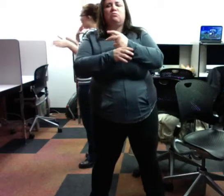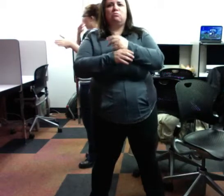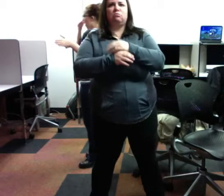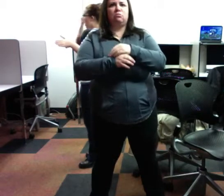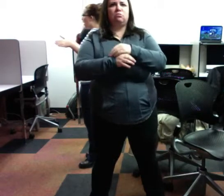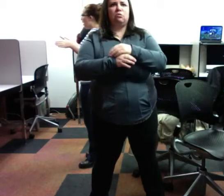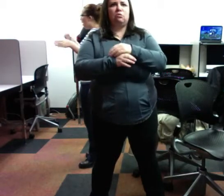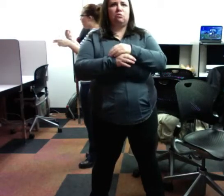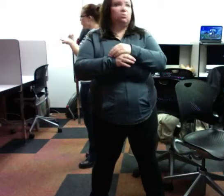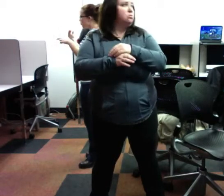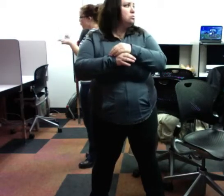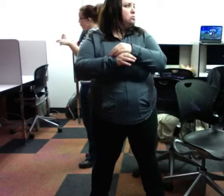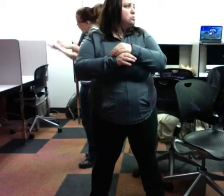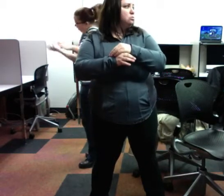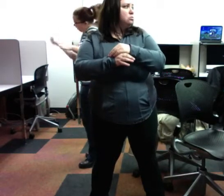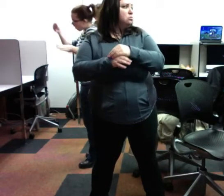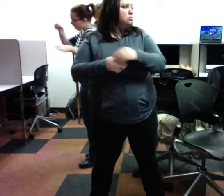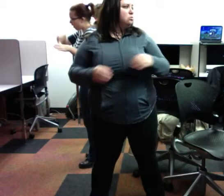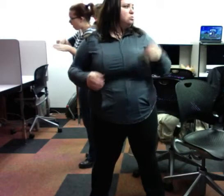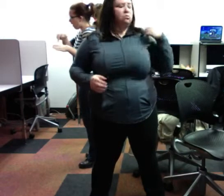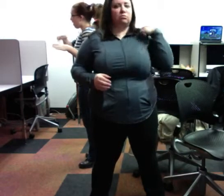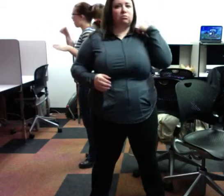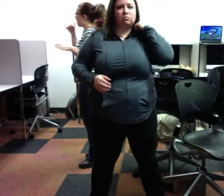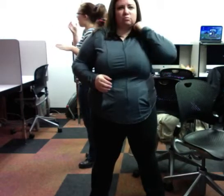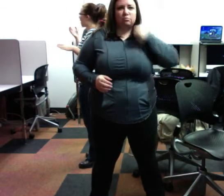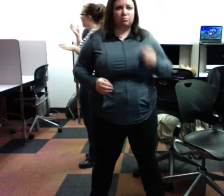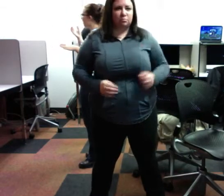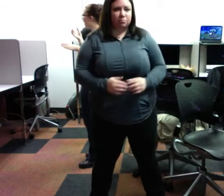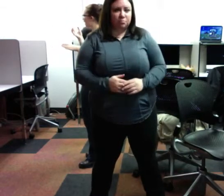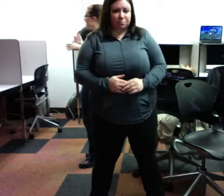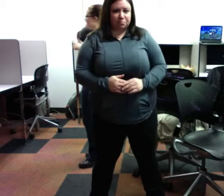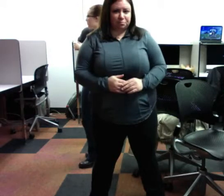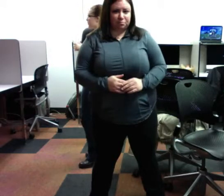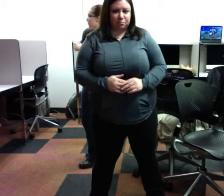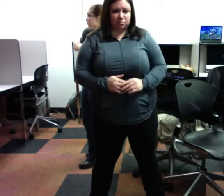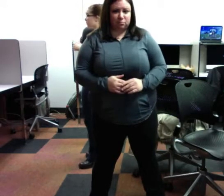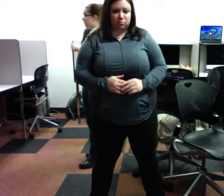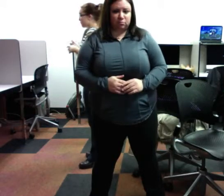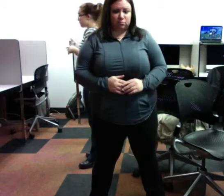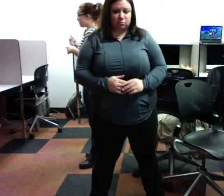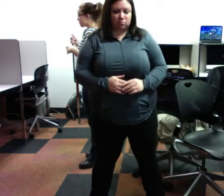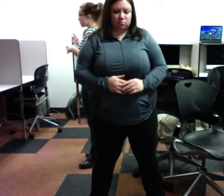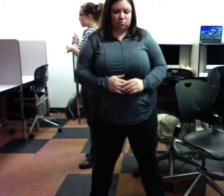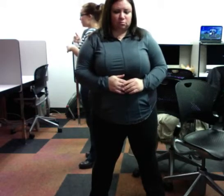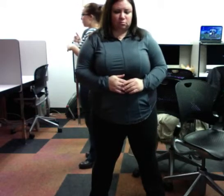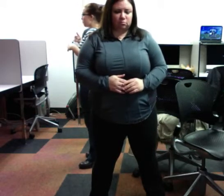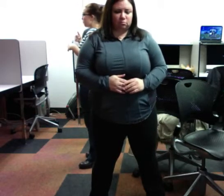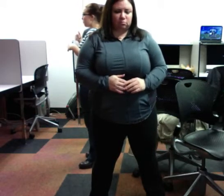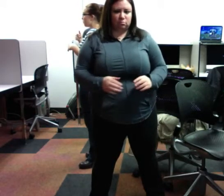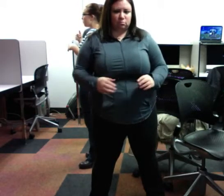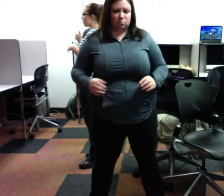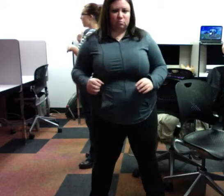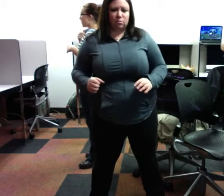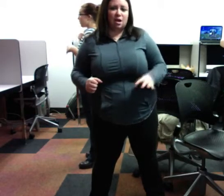multiple typefaces or proportionally spaced fonts. And since Windows just copied the Mac, it's likely that no personal computer would have them.